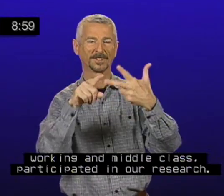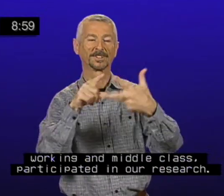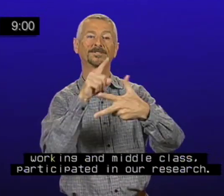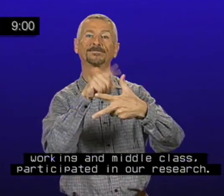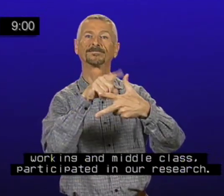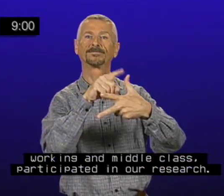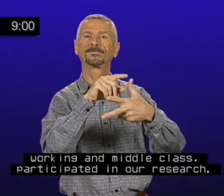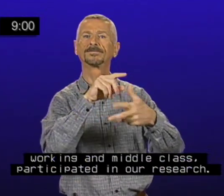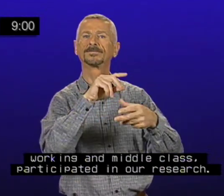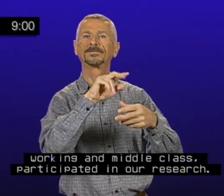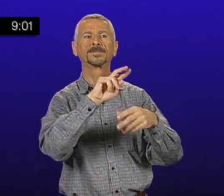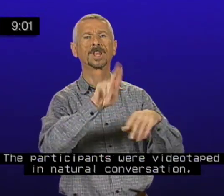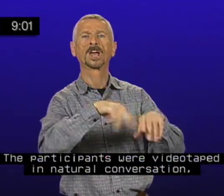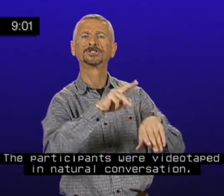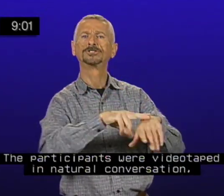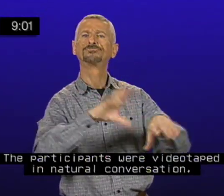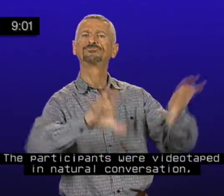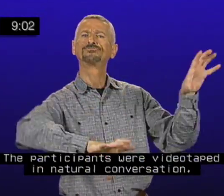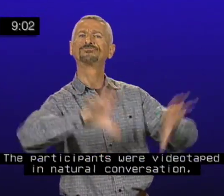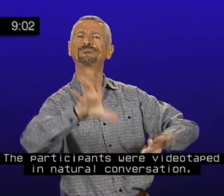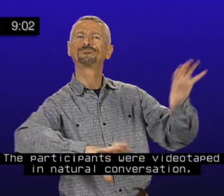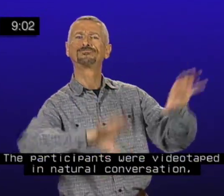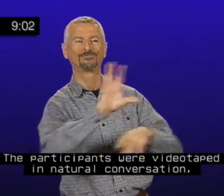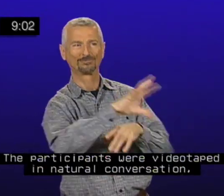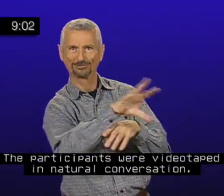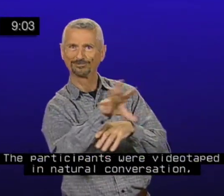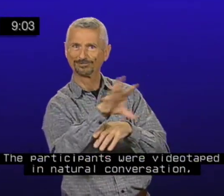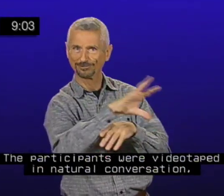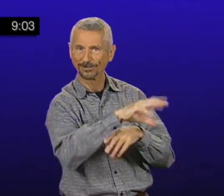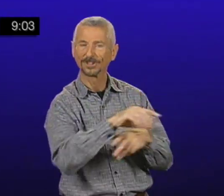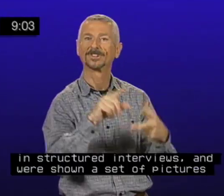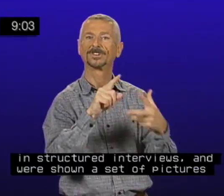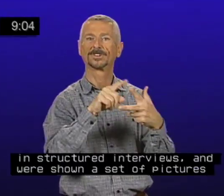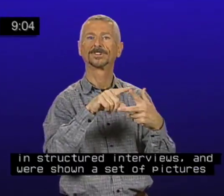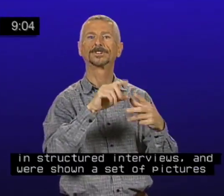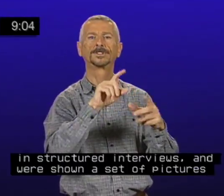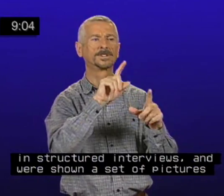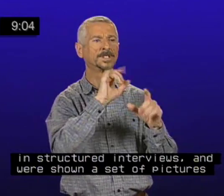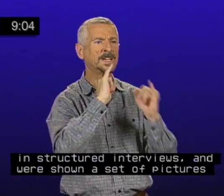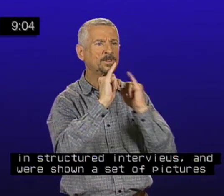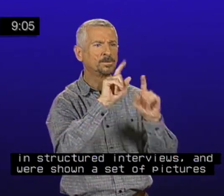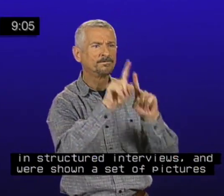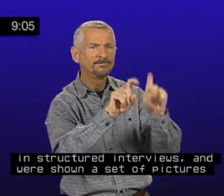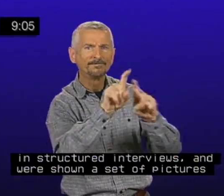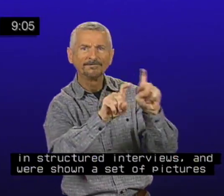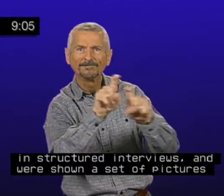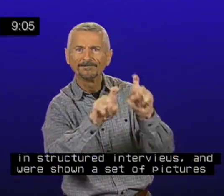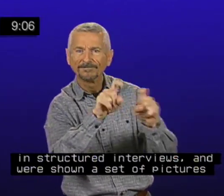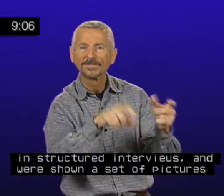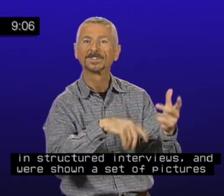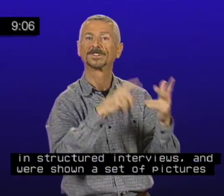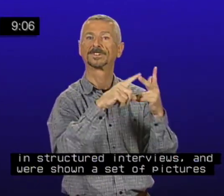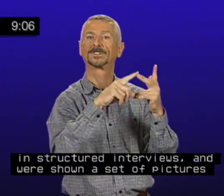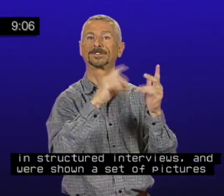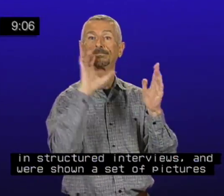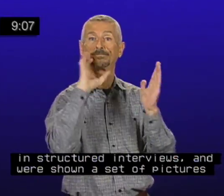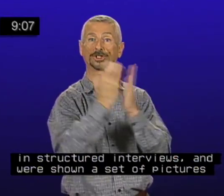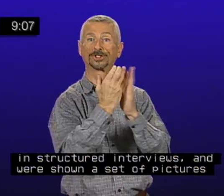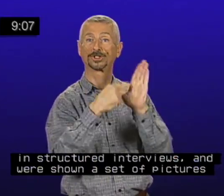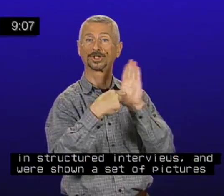The participants were videotaped in natural conversation, in structured interviews, and were shown a